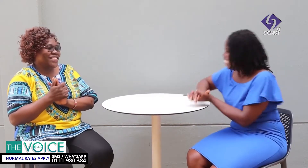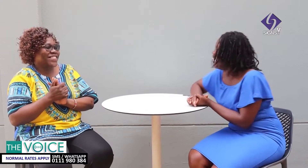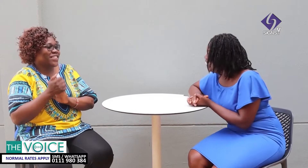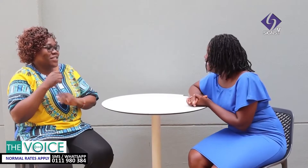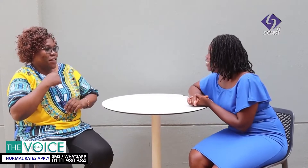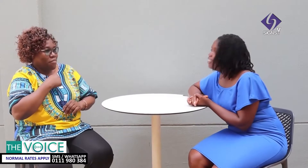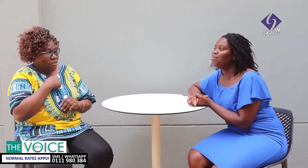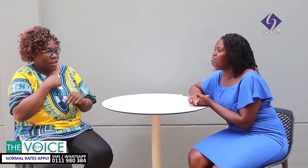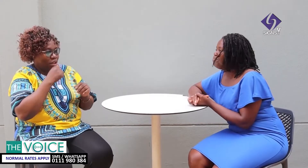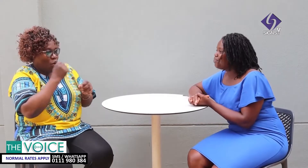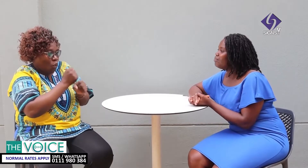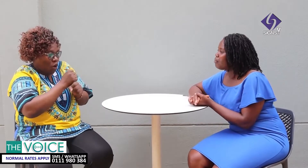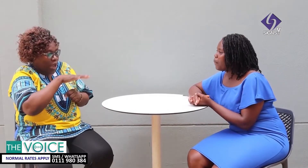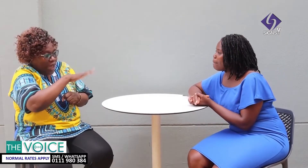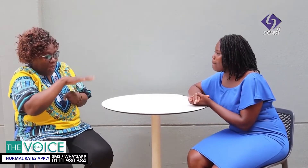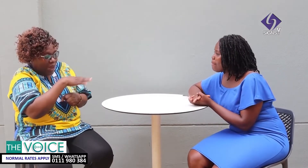Okay, as I had said before, my name is Ruth.